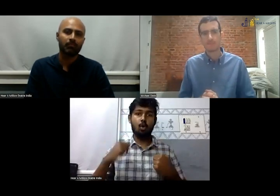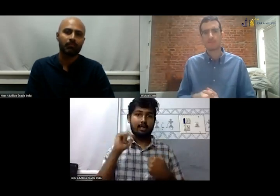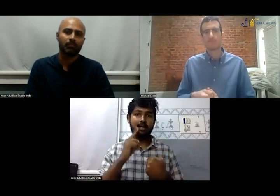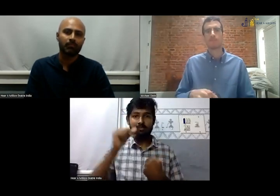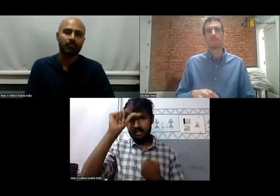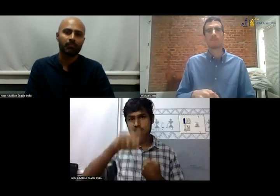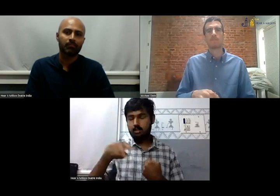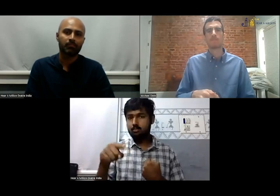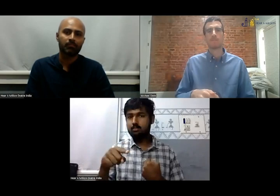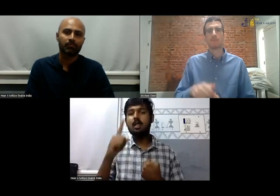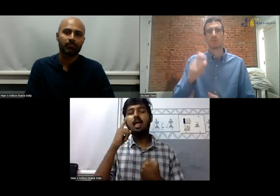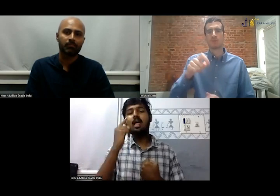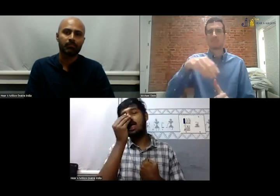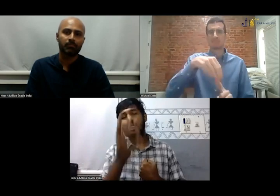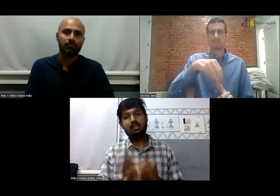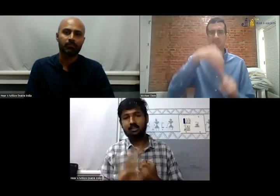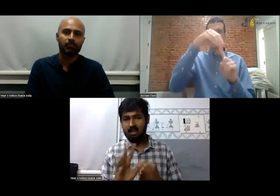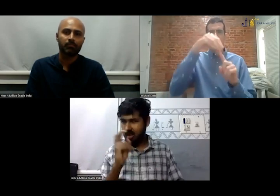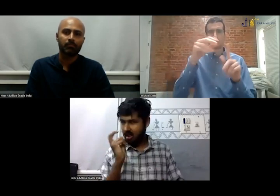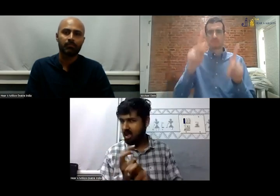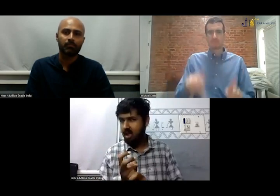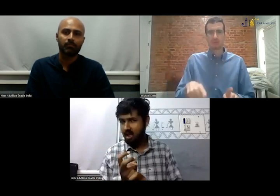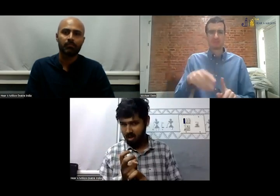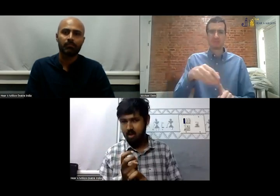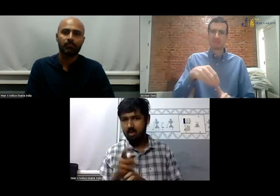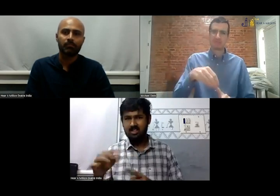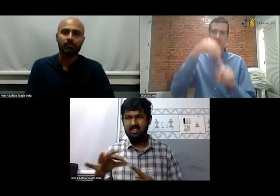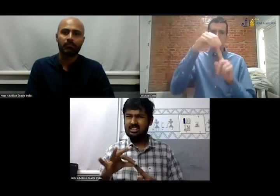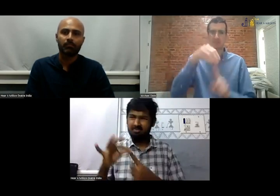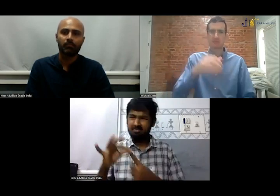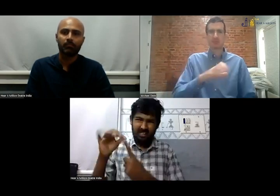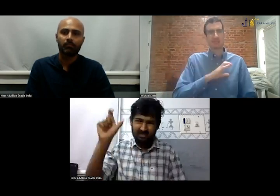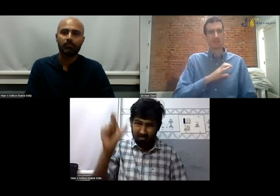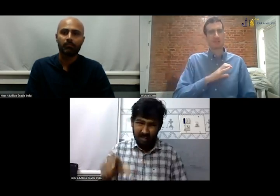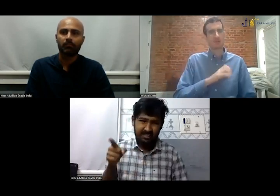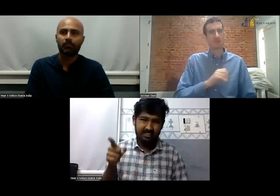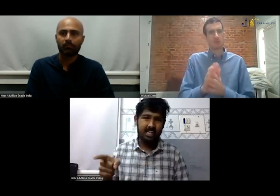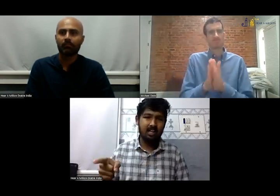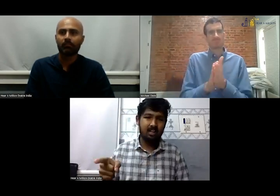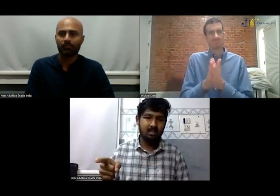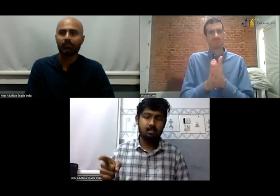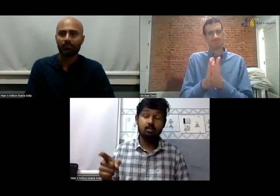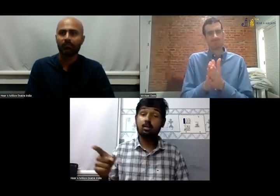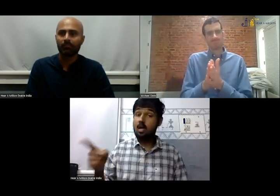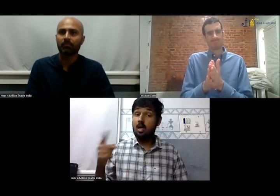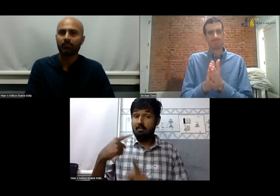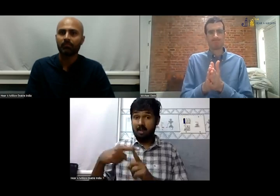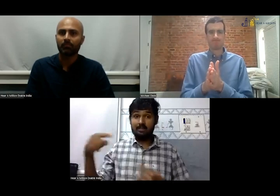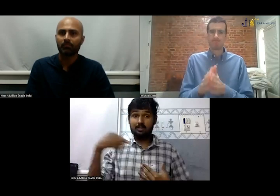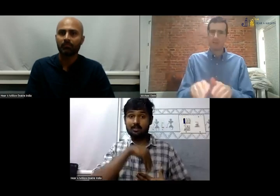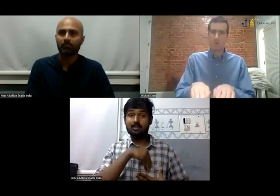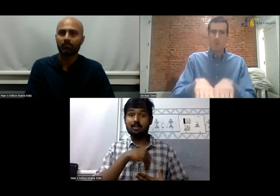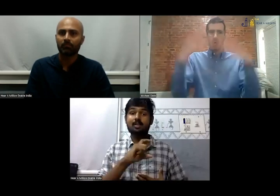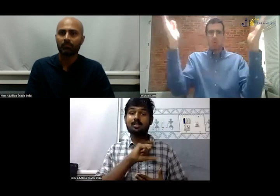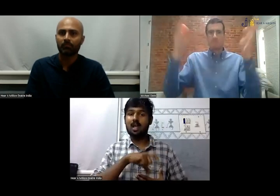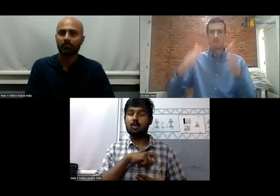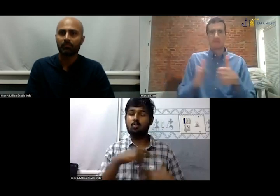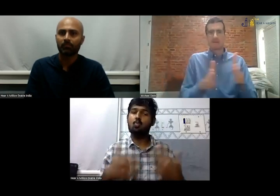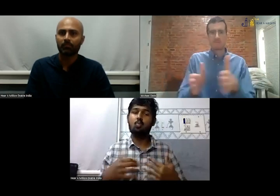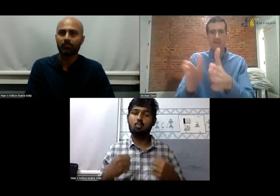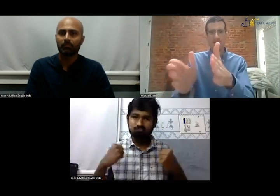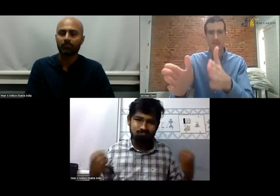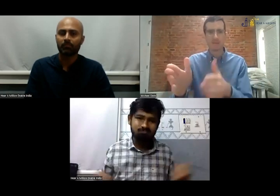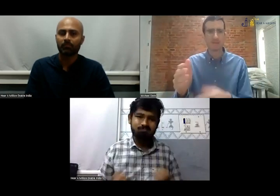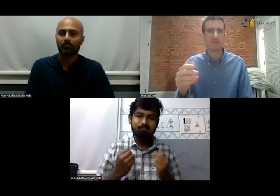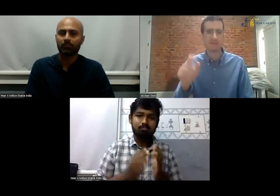she was the first deaf lawyer. I know that she became first deaf lawyer, and it was not easy. She was a special person, and